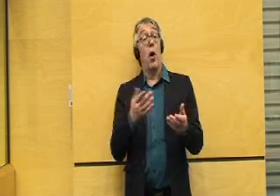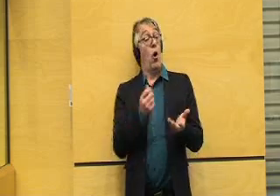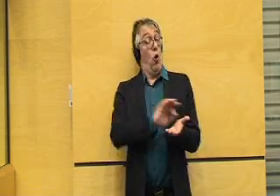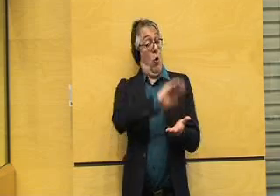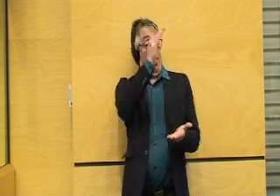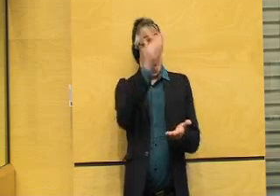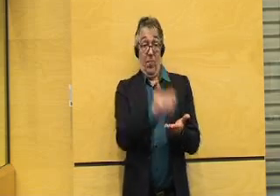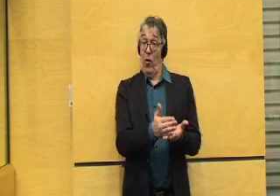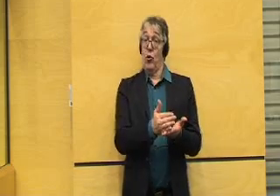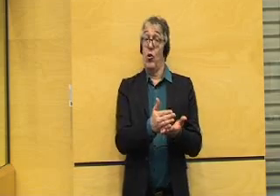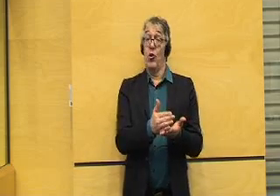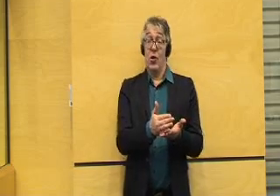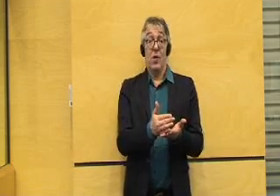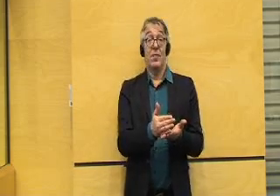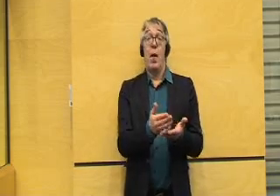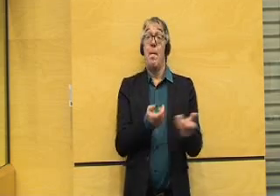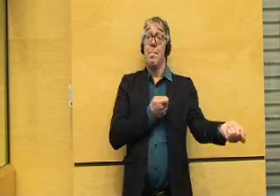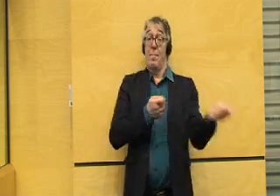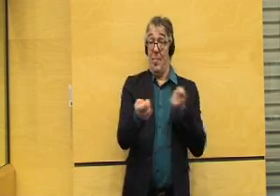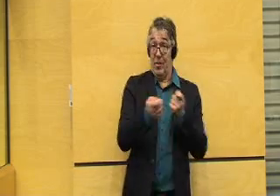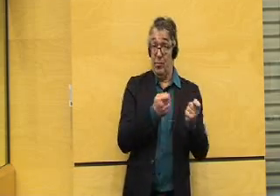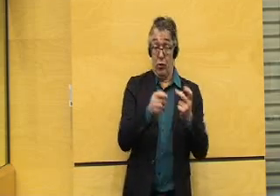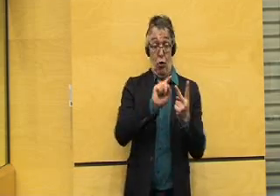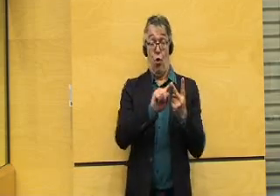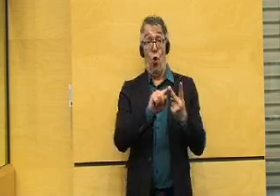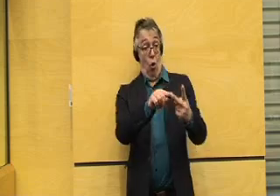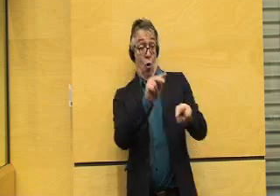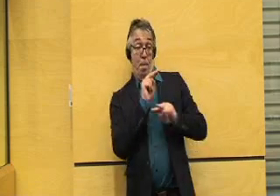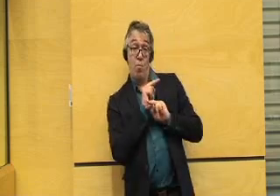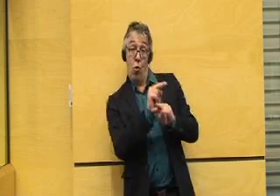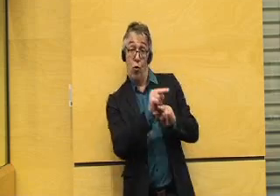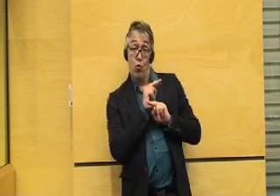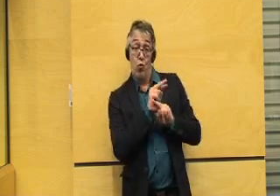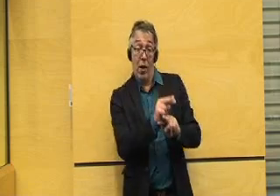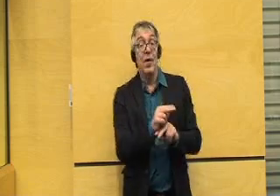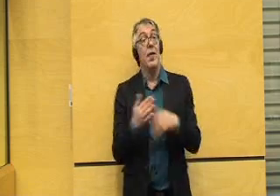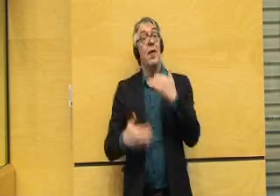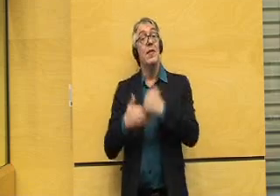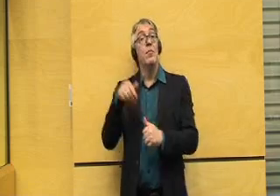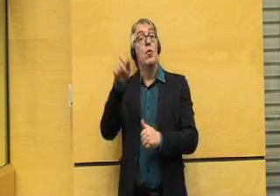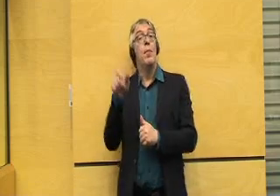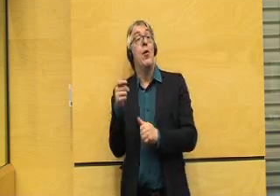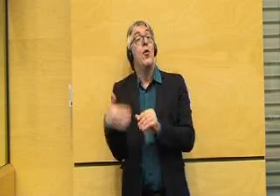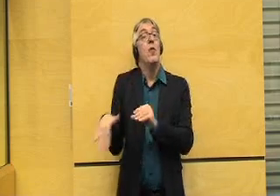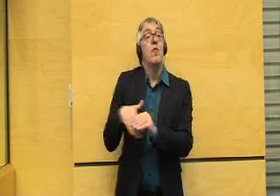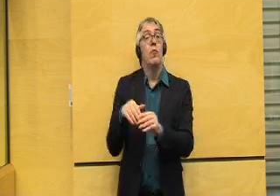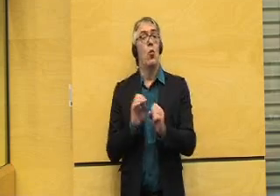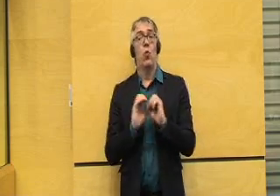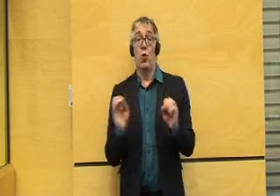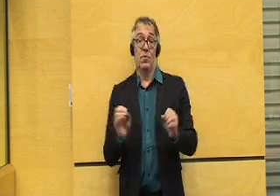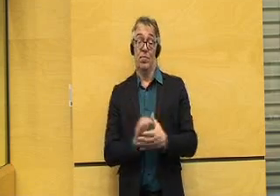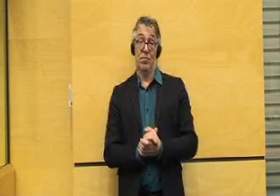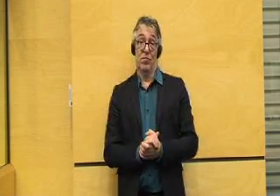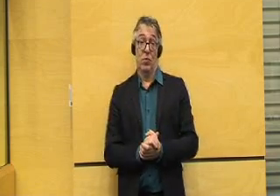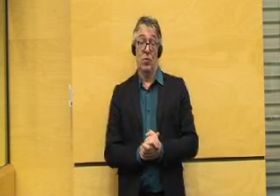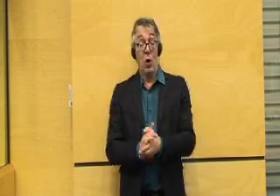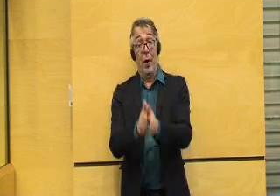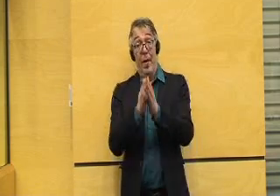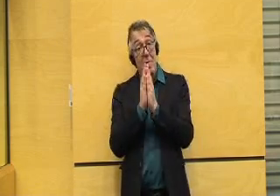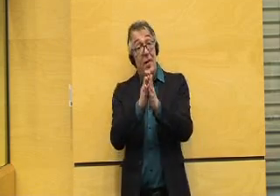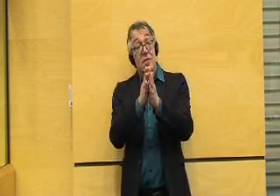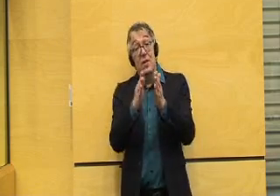and monitoring of disability fund. Please indicate whether the legal definition of disability is planned